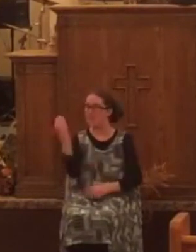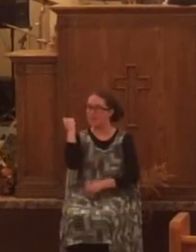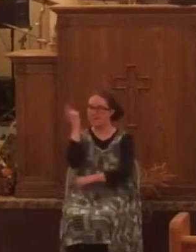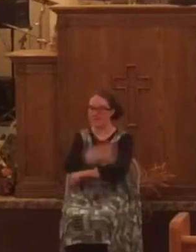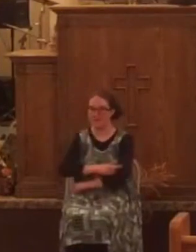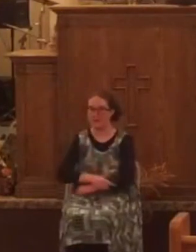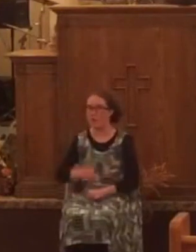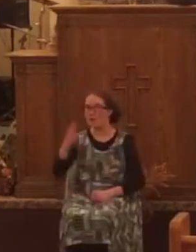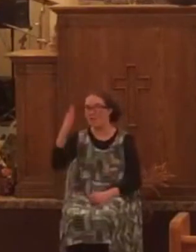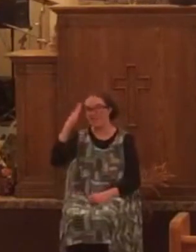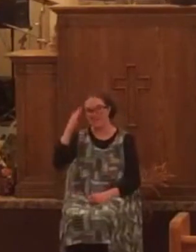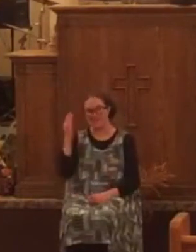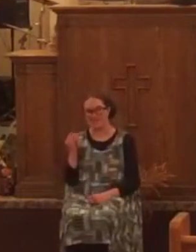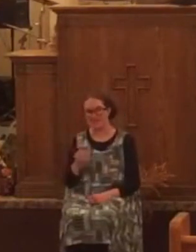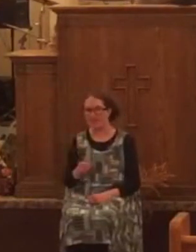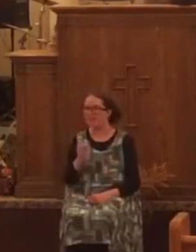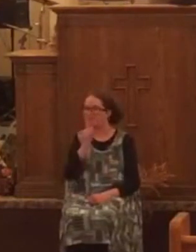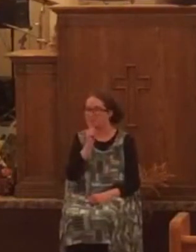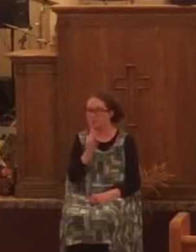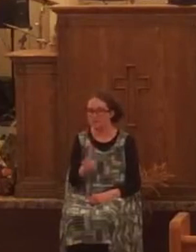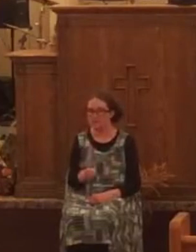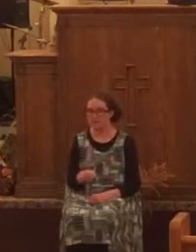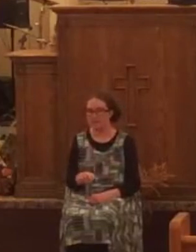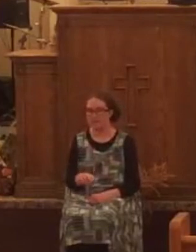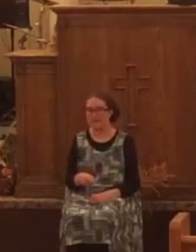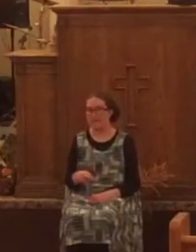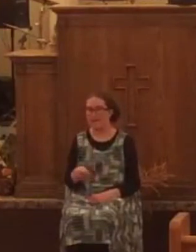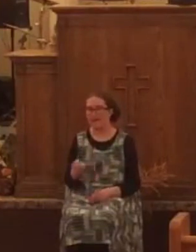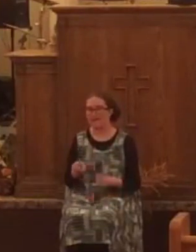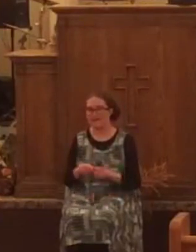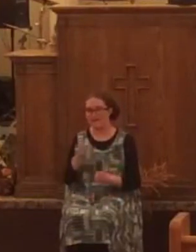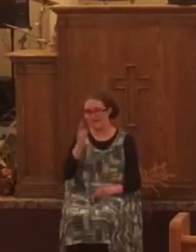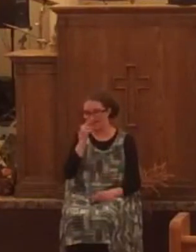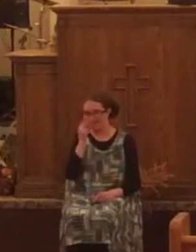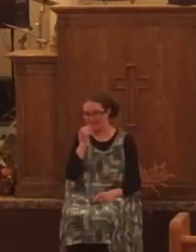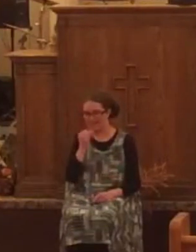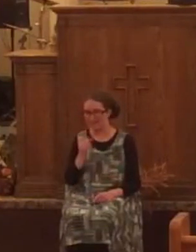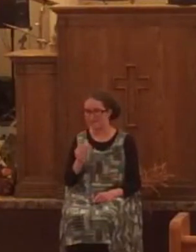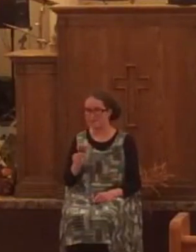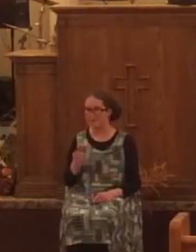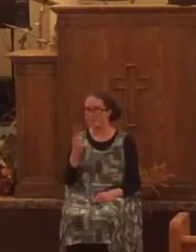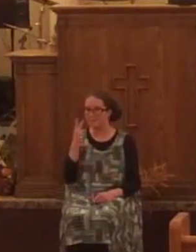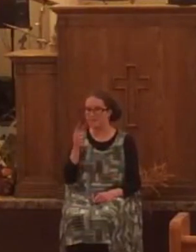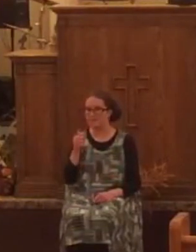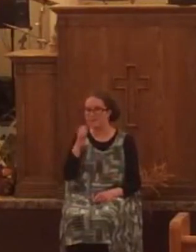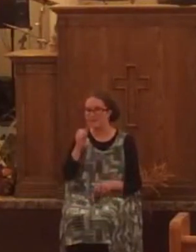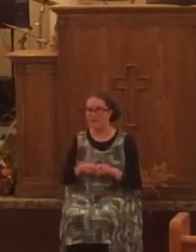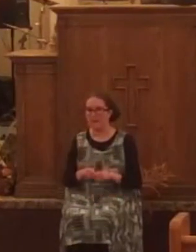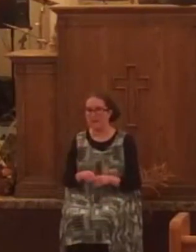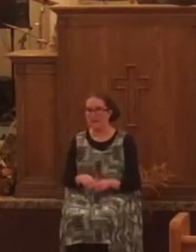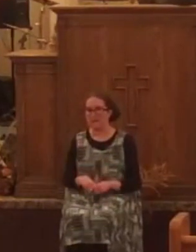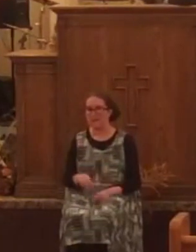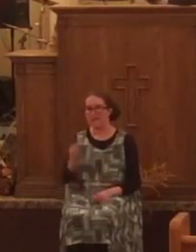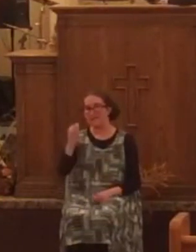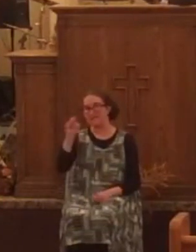Back in the day, y'all don't think this is funny, but it's the truth. I still think it's funny because I used to watch my sister and make fun